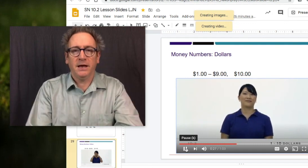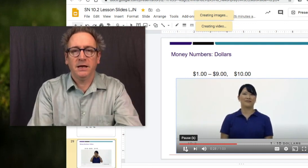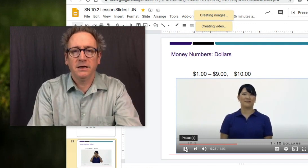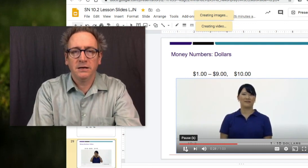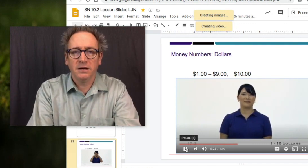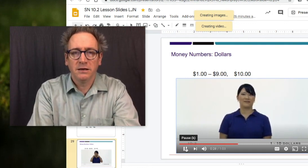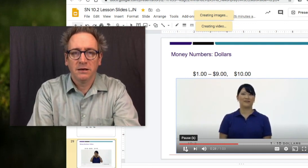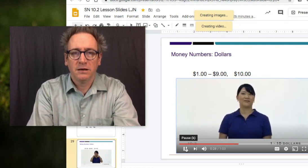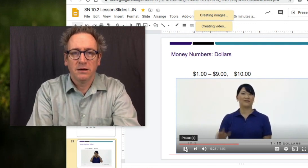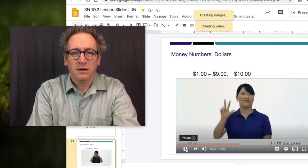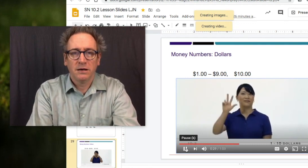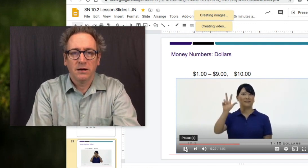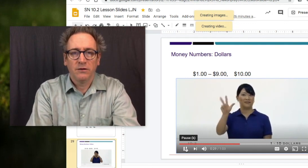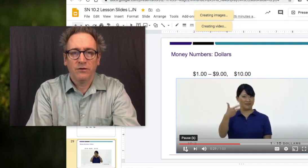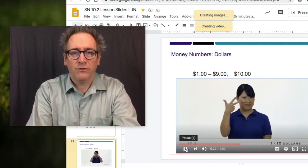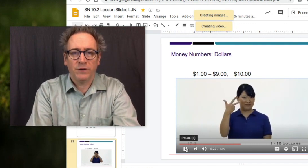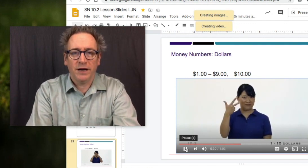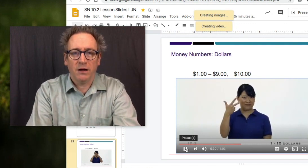and